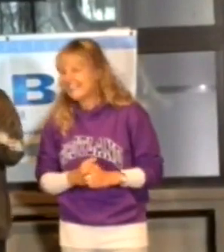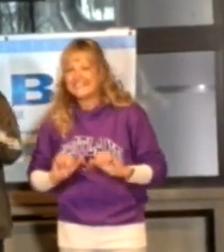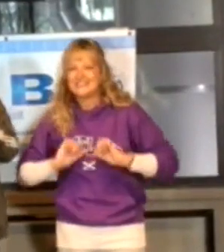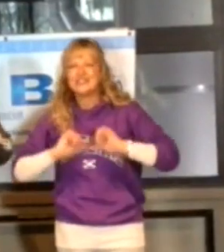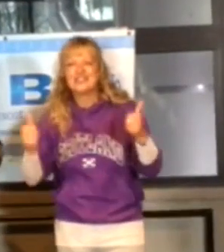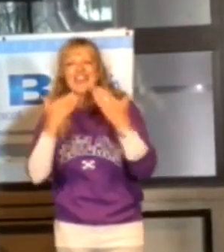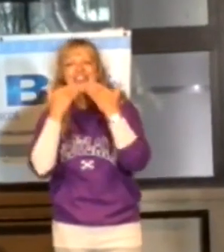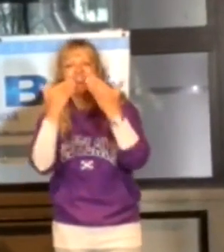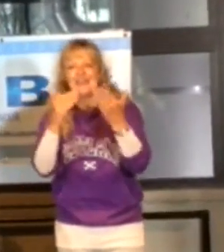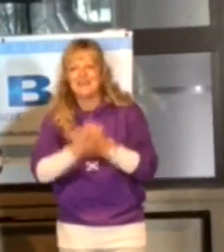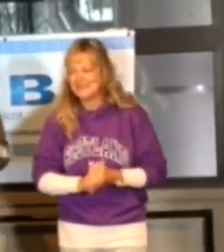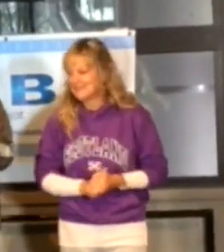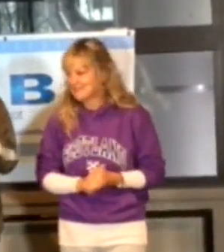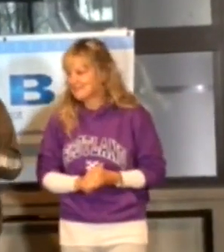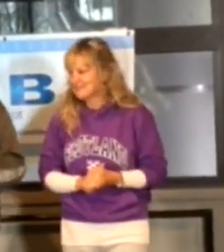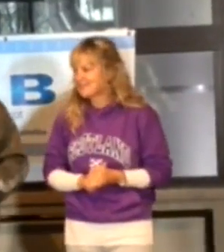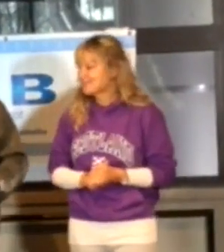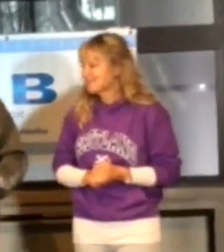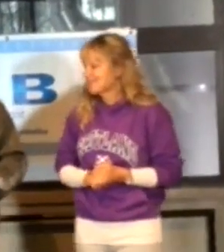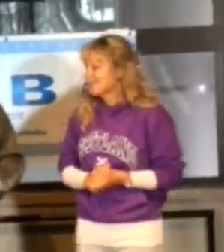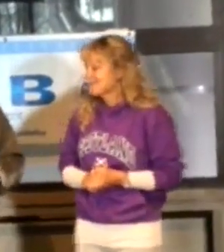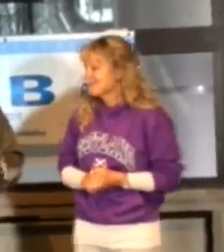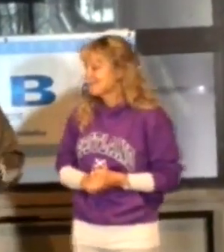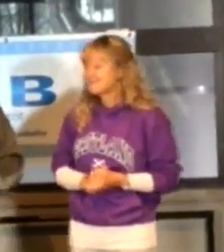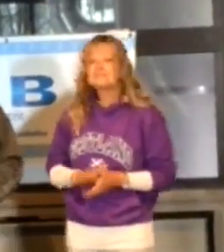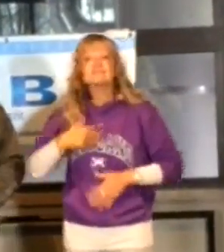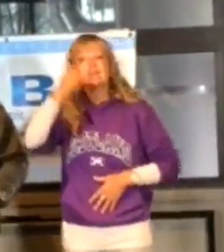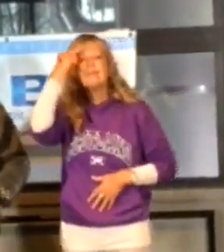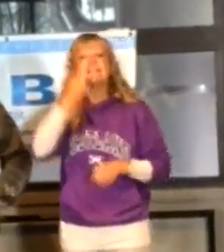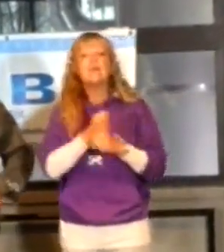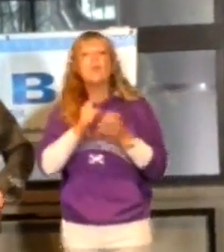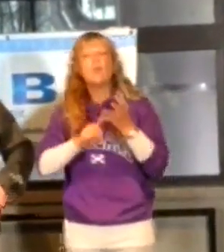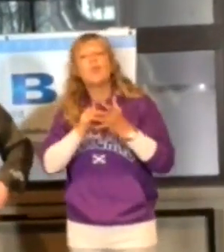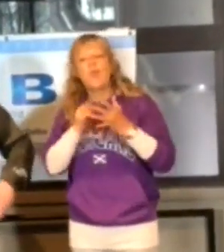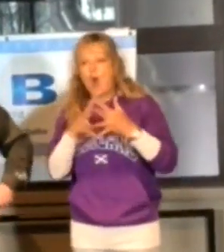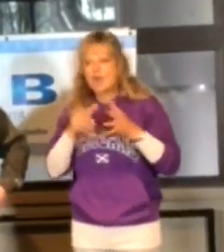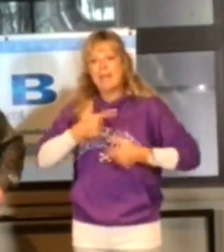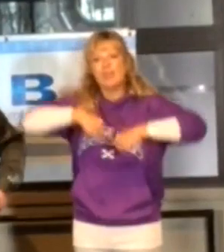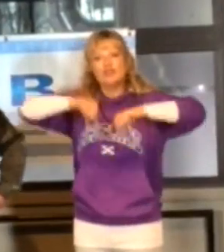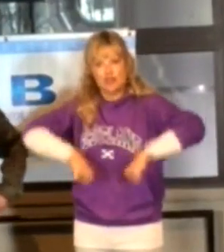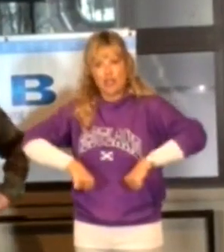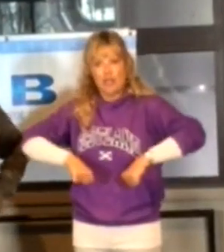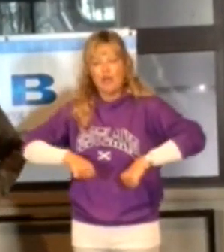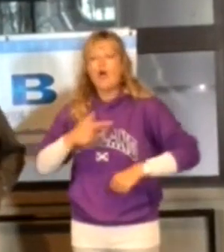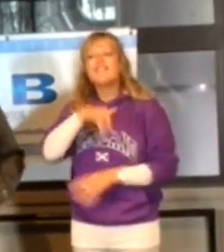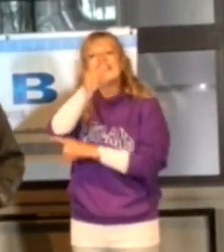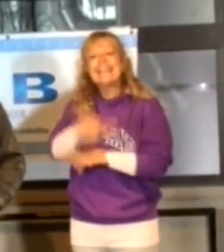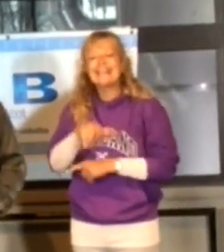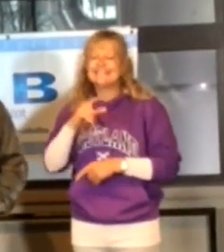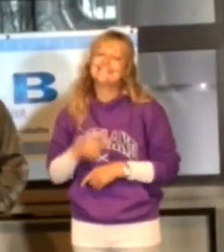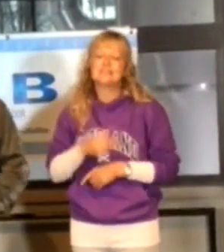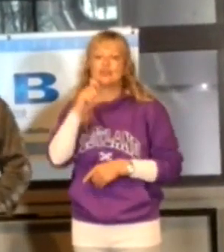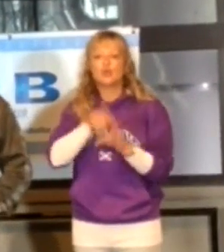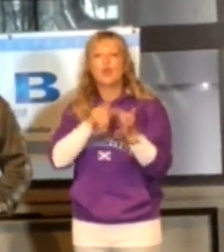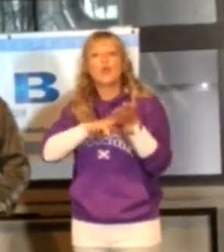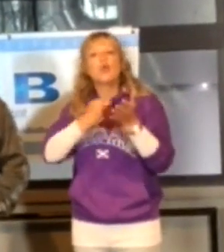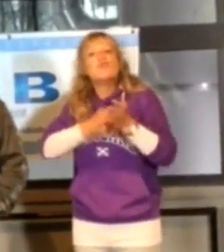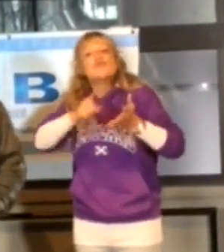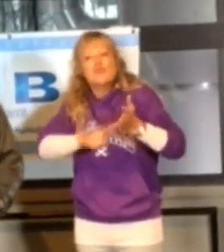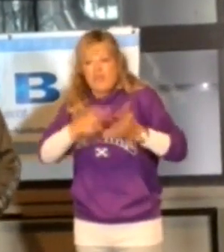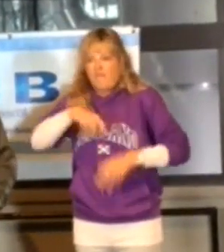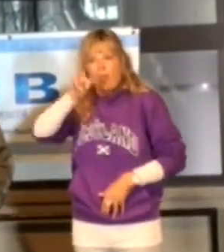Thank you. Diolch yn fawr. Yes, so my name is Gwion. I'm chair of Yes Cymru Caernarfon. up in North